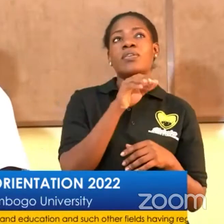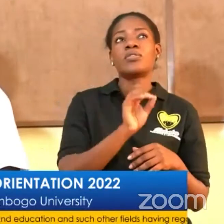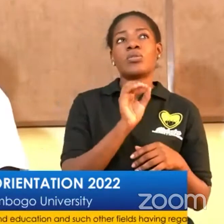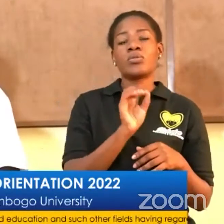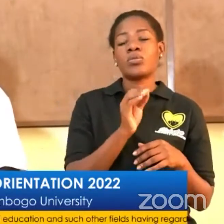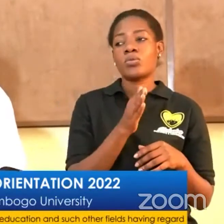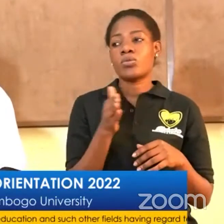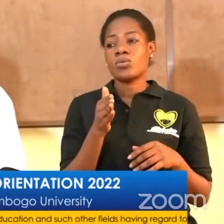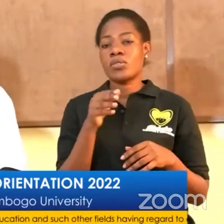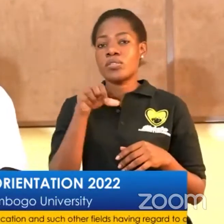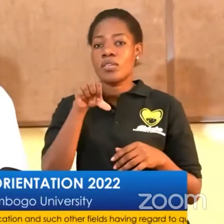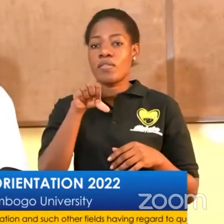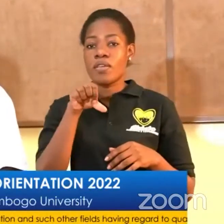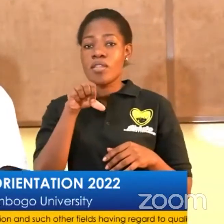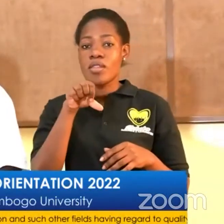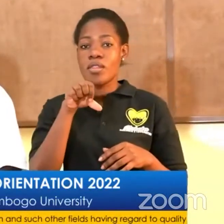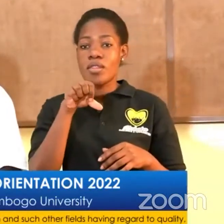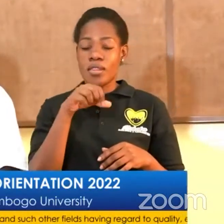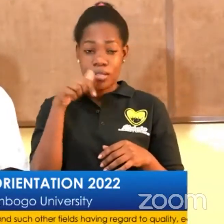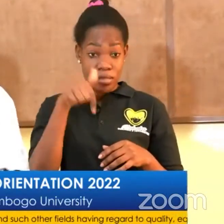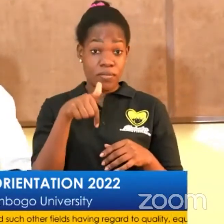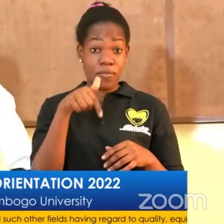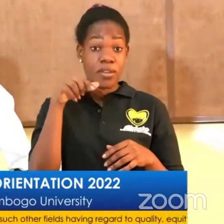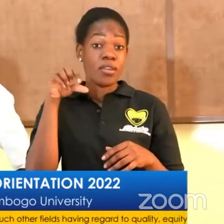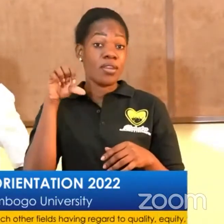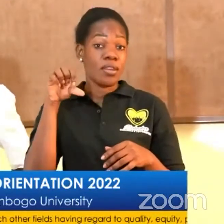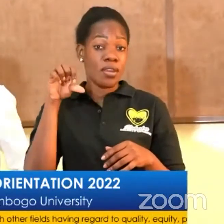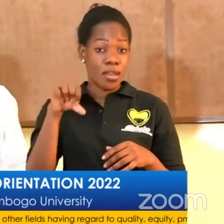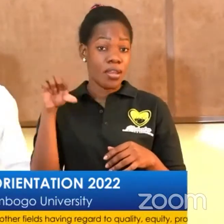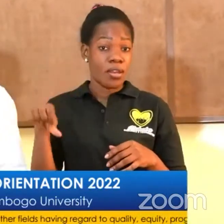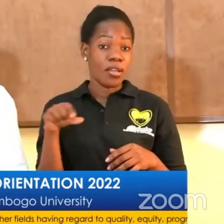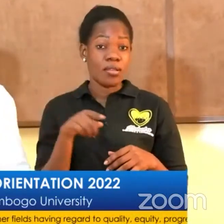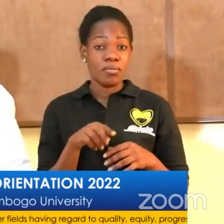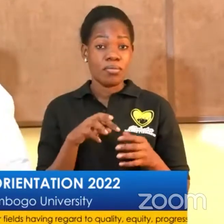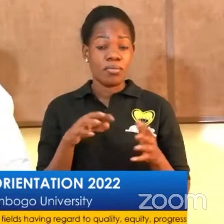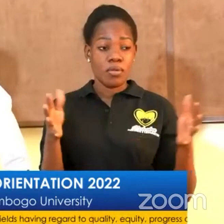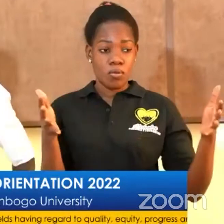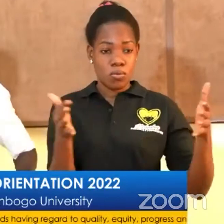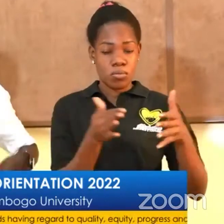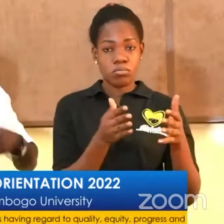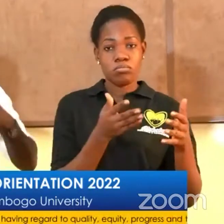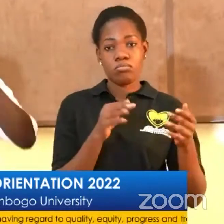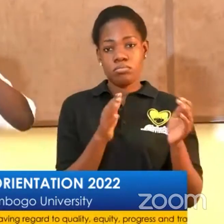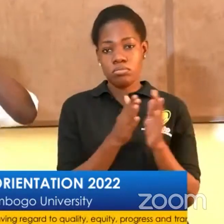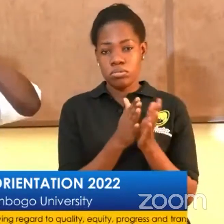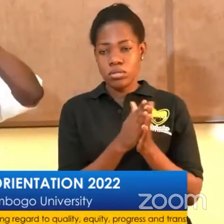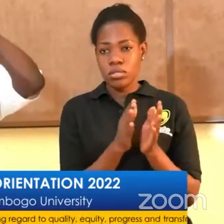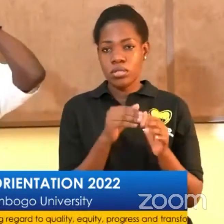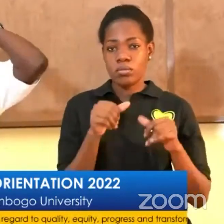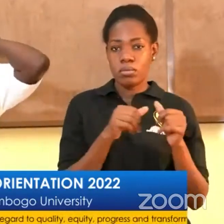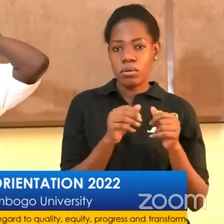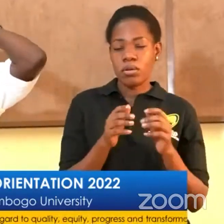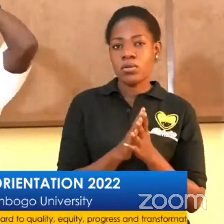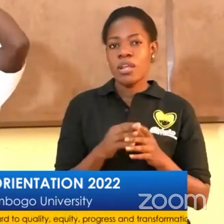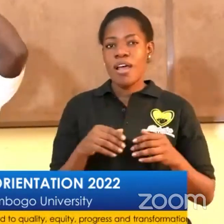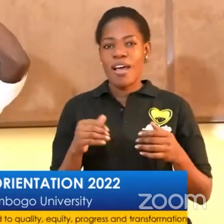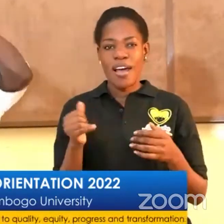to 799 as collections on performing arts,